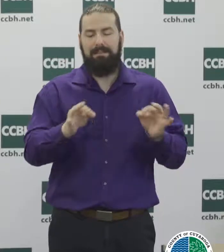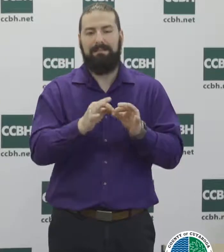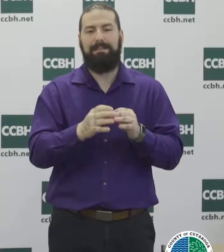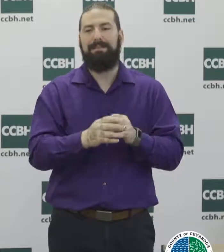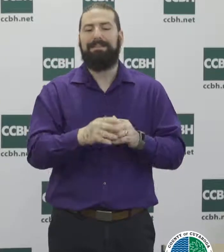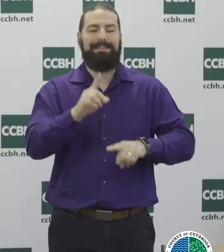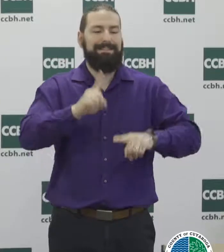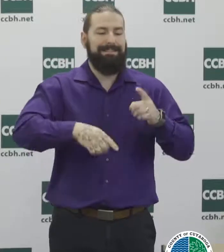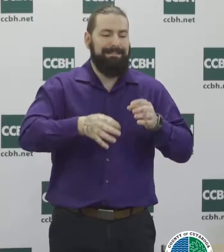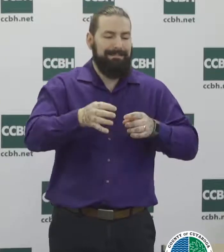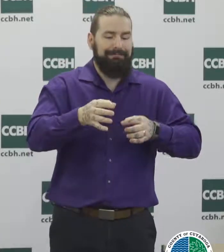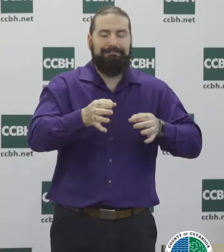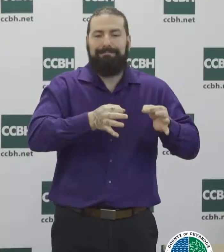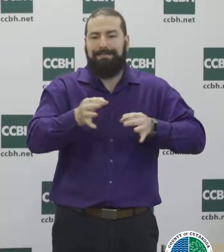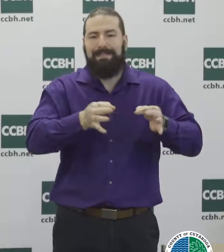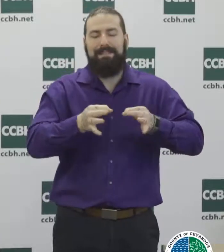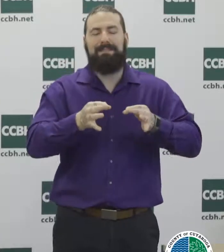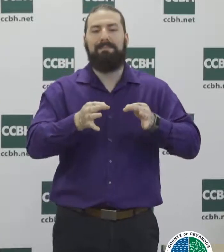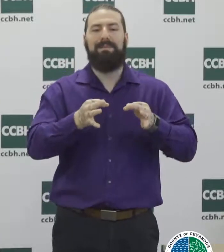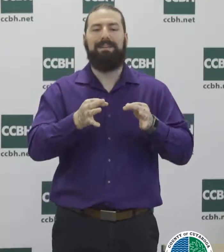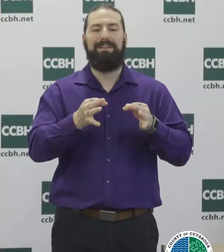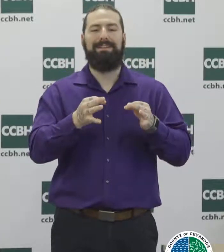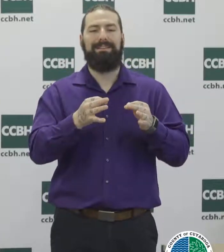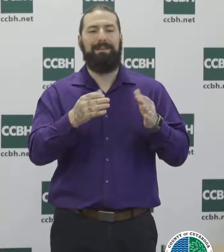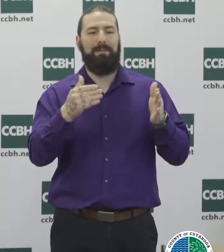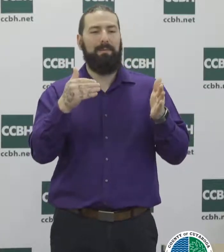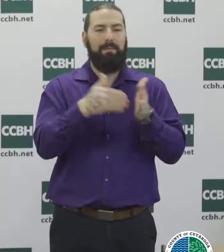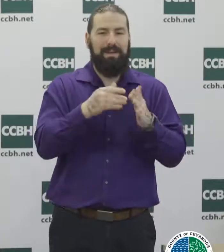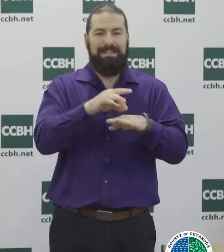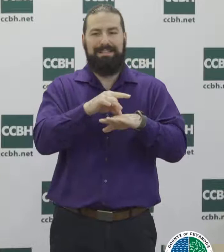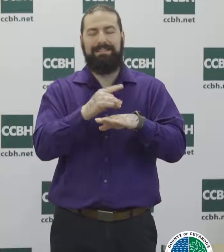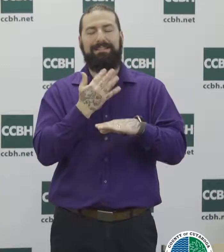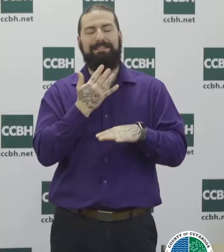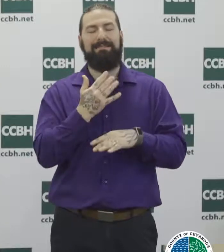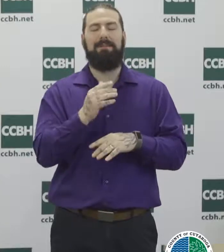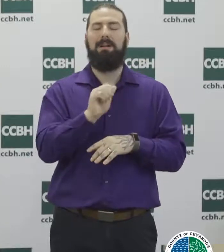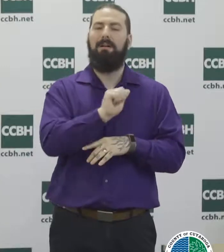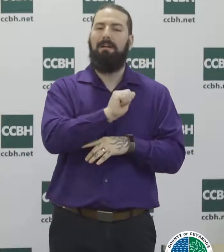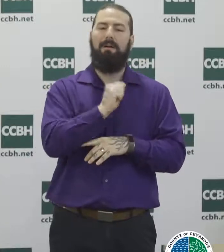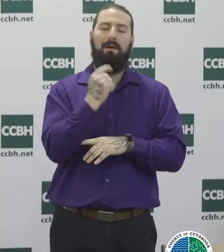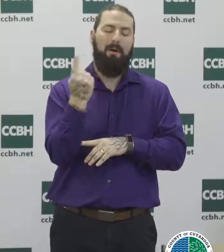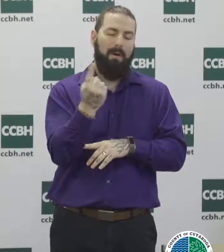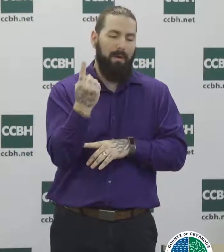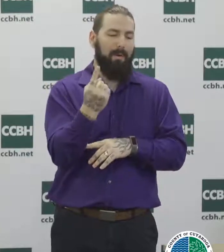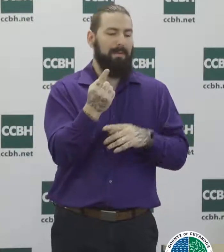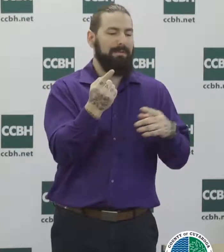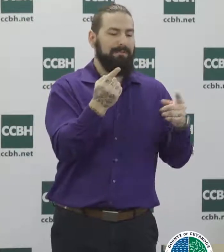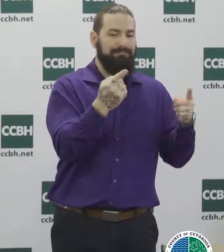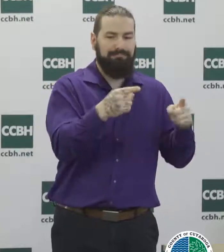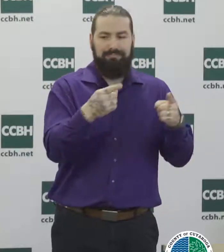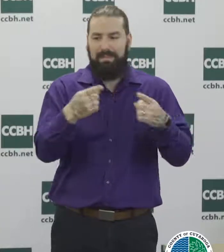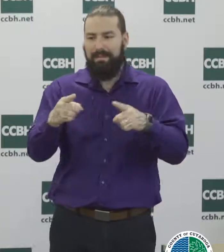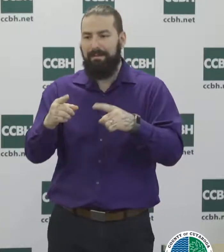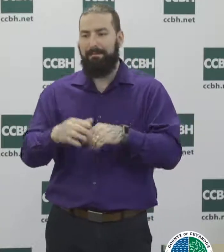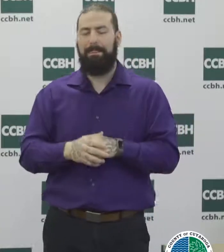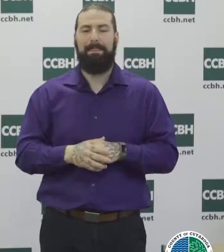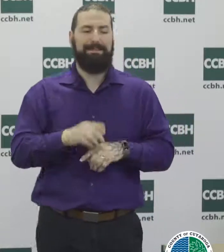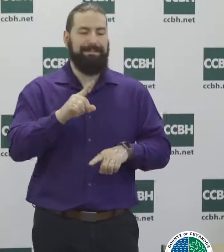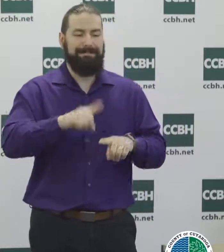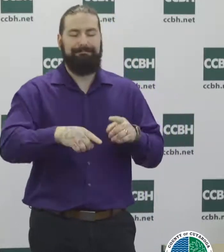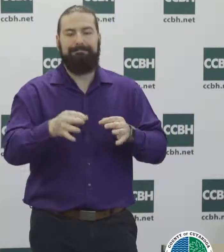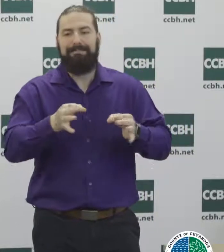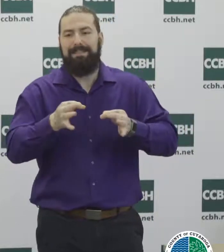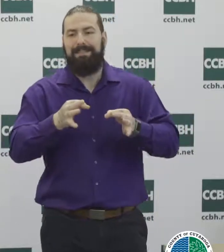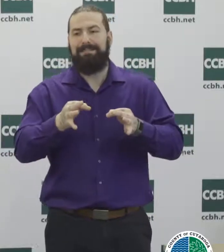there. I also understand that some people don't understand the importance of public health, and myself as a public